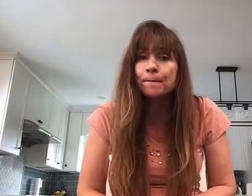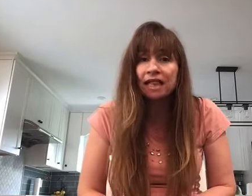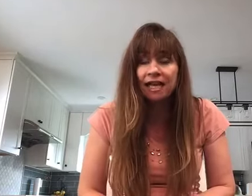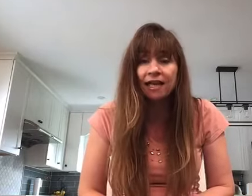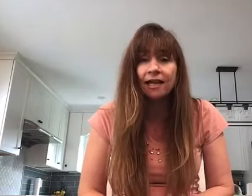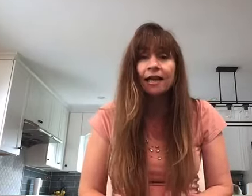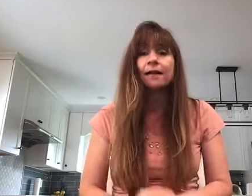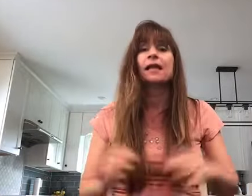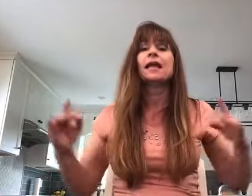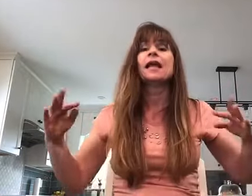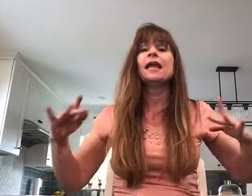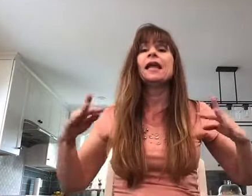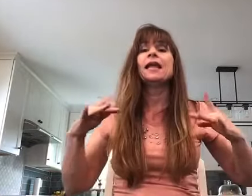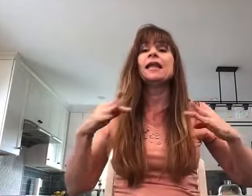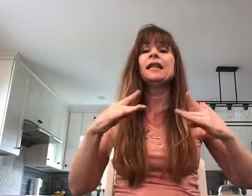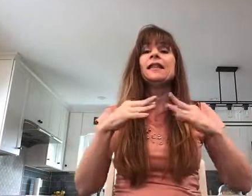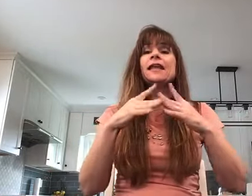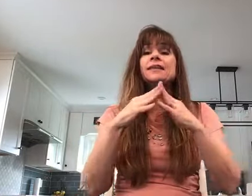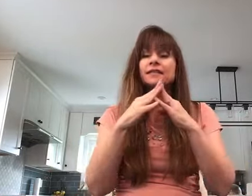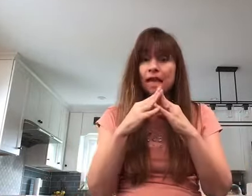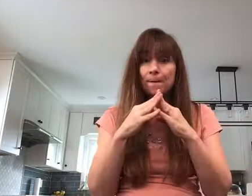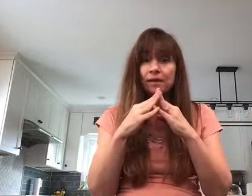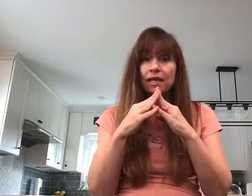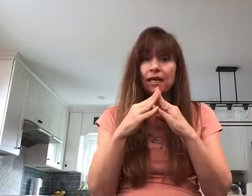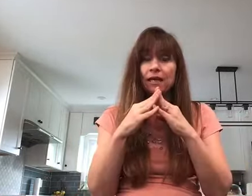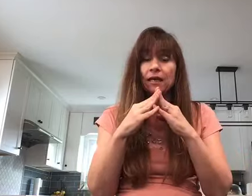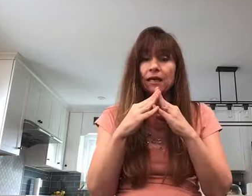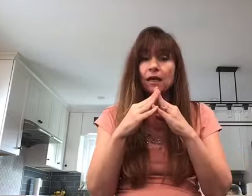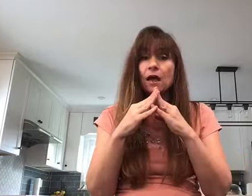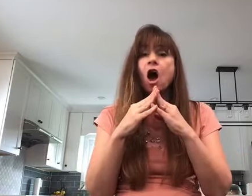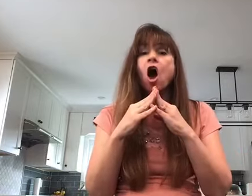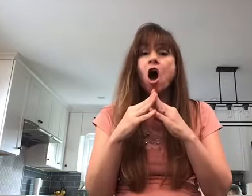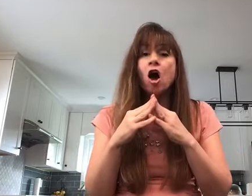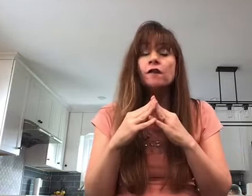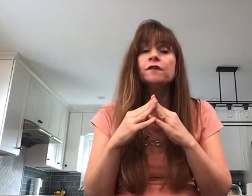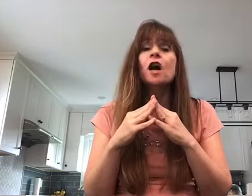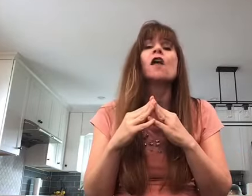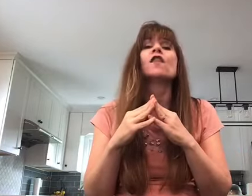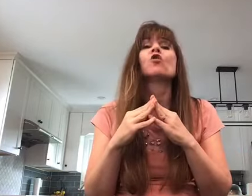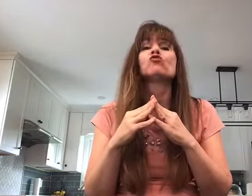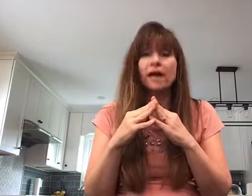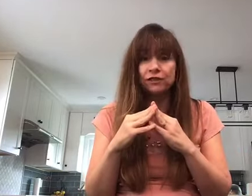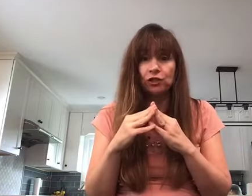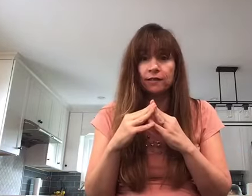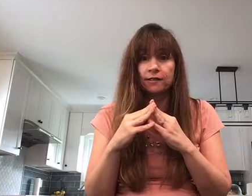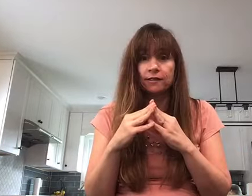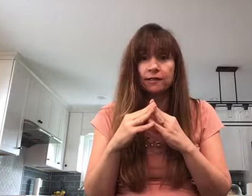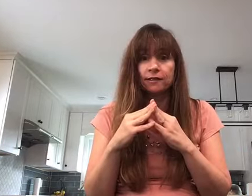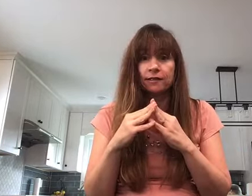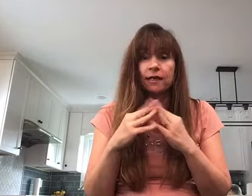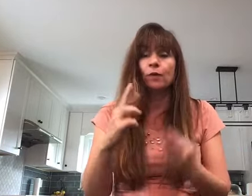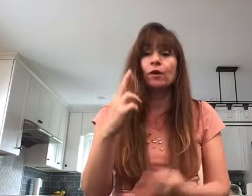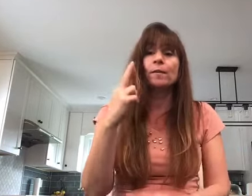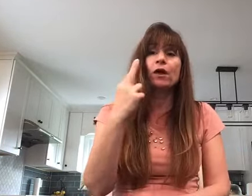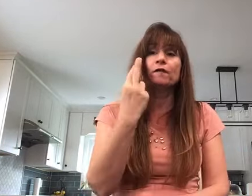assembly? In the assembly of the righteous. We're gonna make our